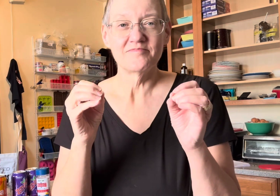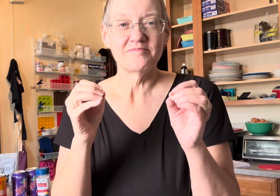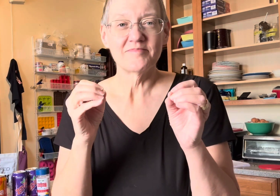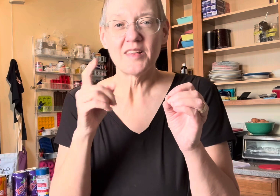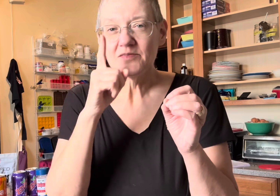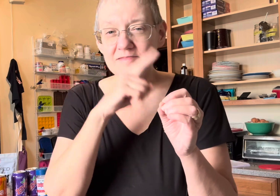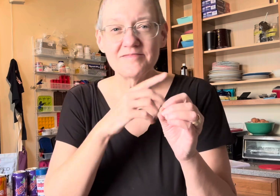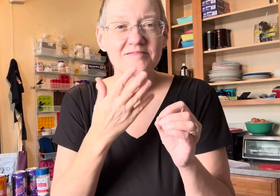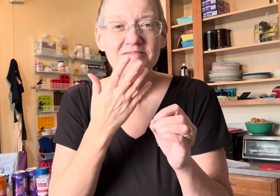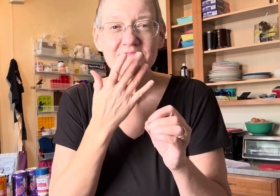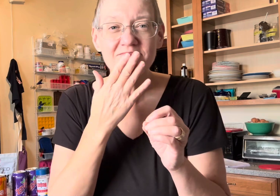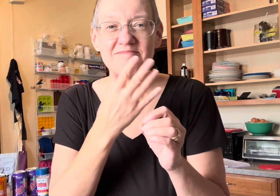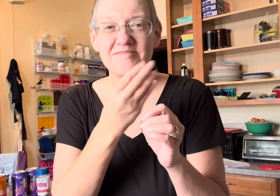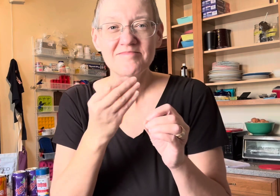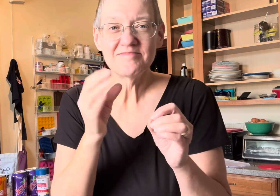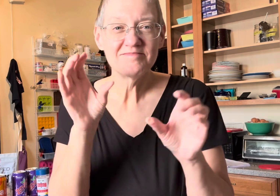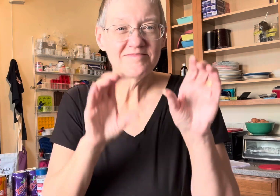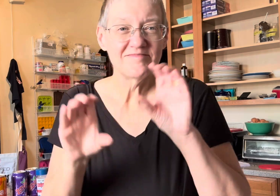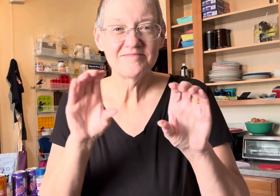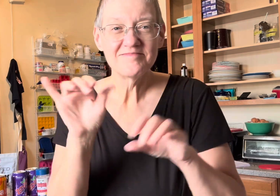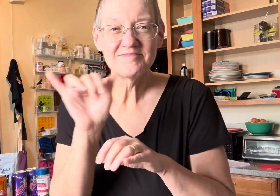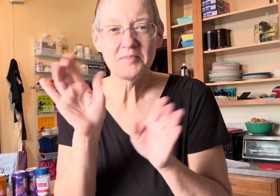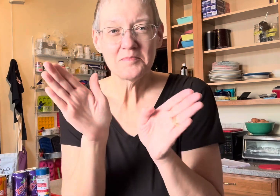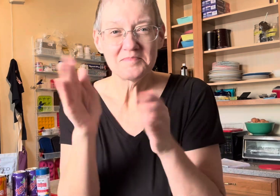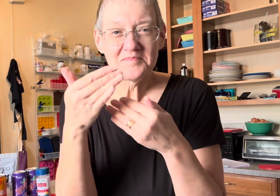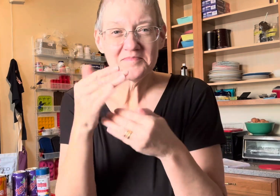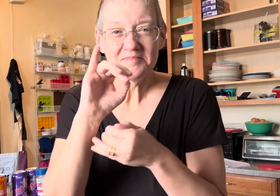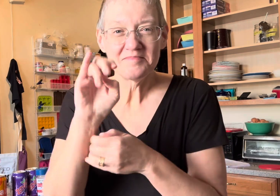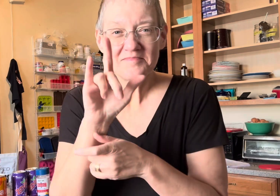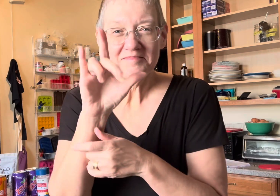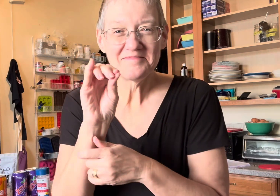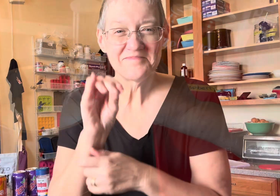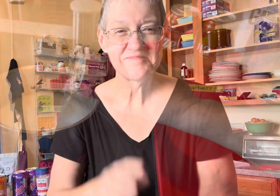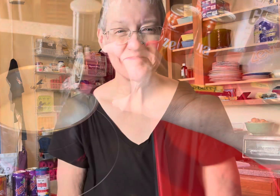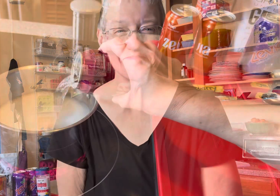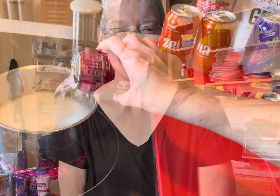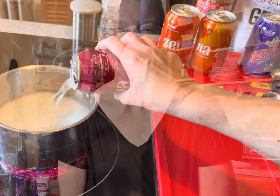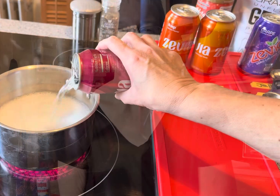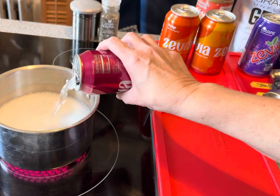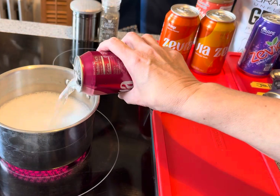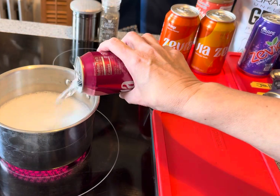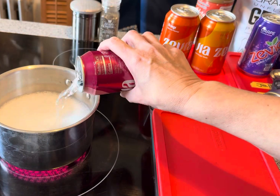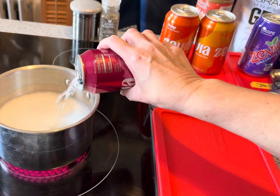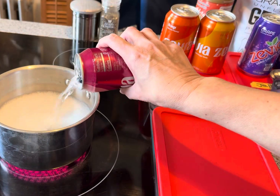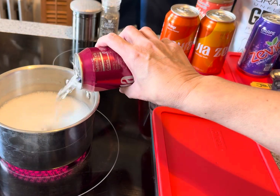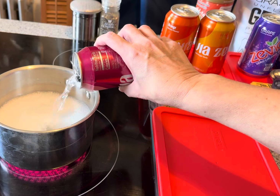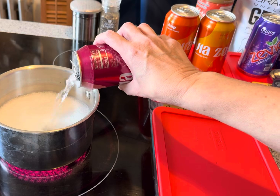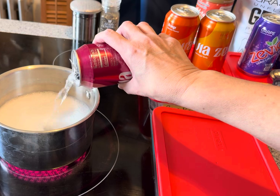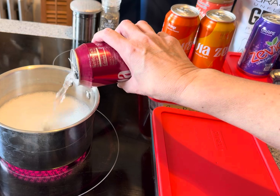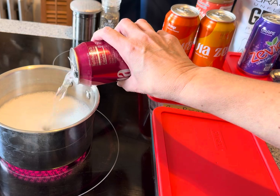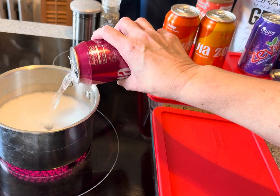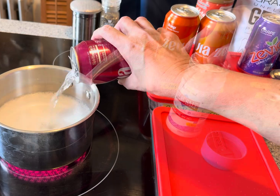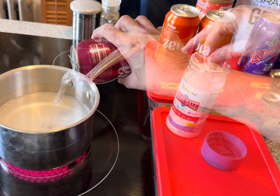I like that there's no fake coloring and a lot less chemical than box Jello.